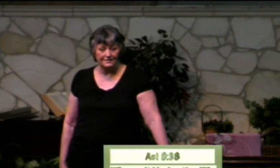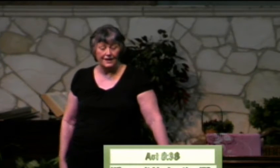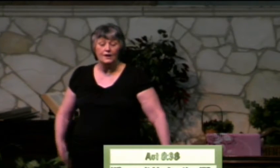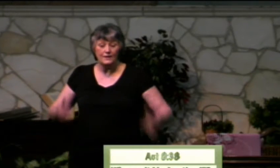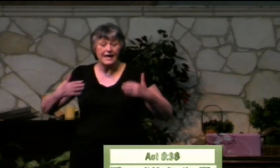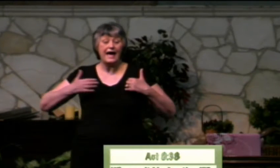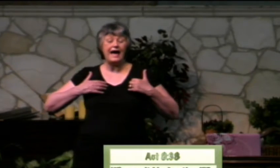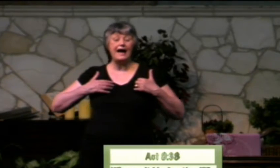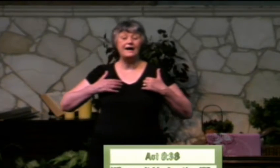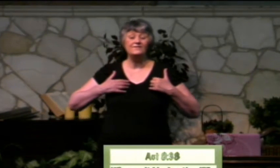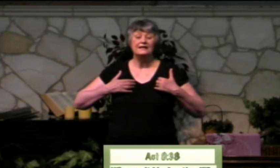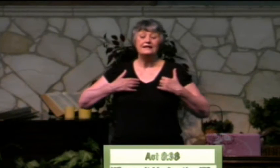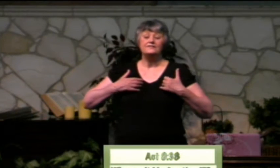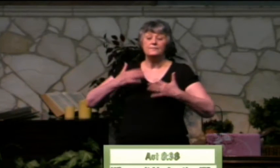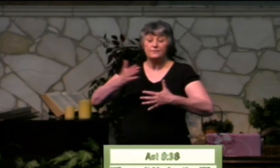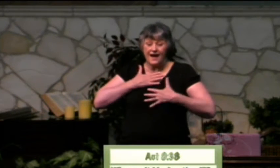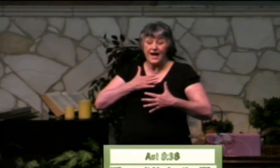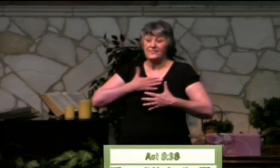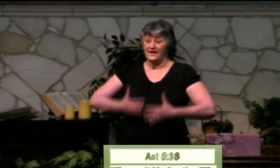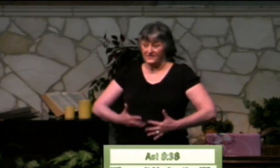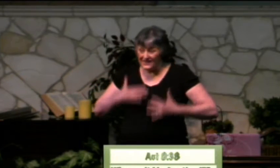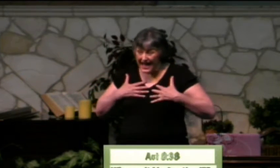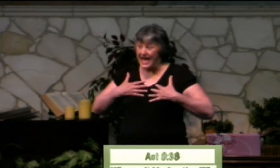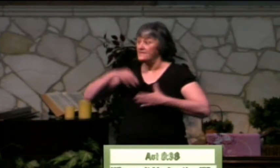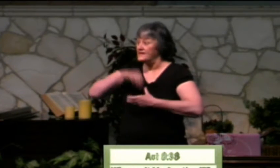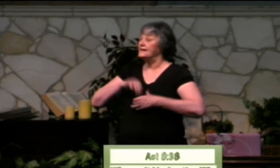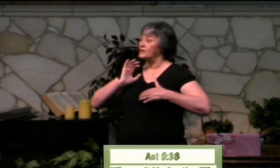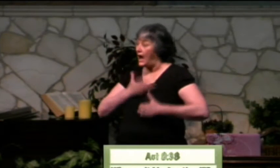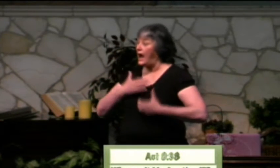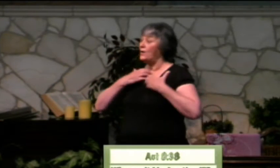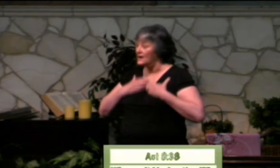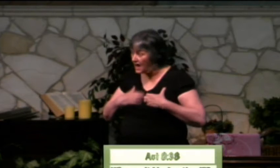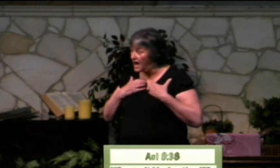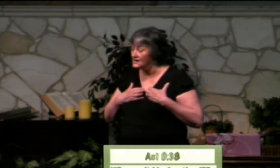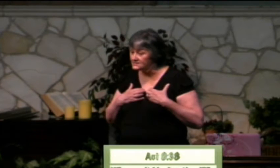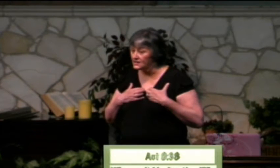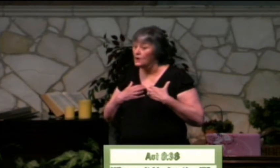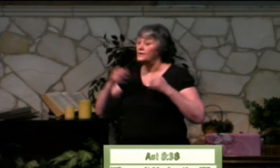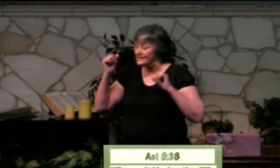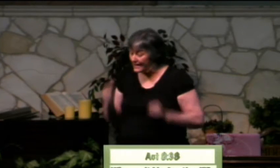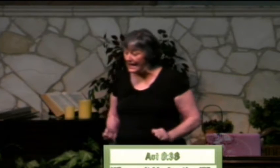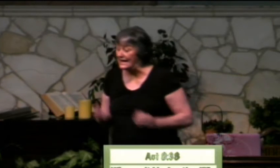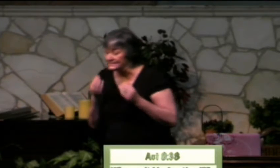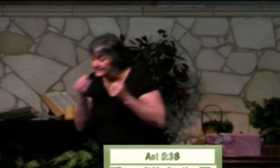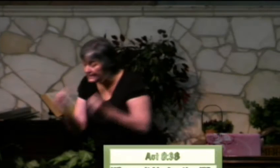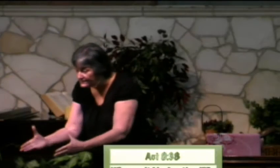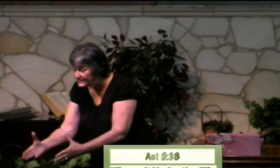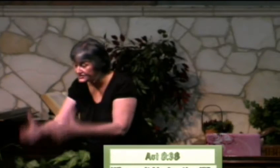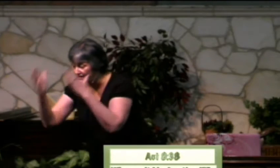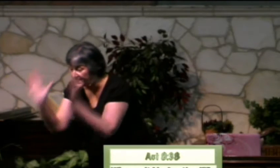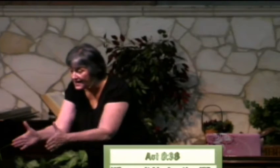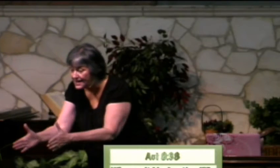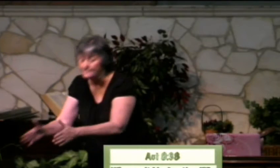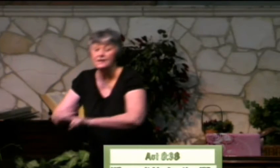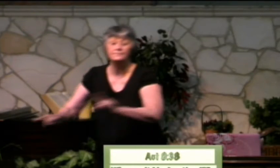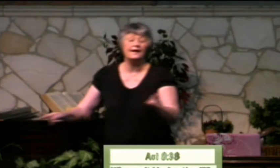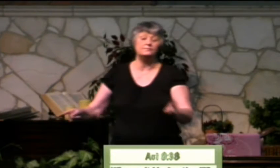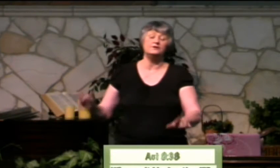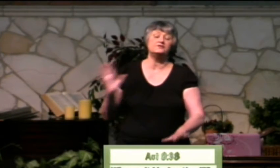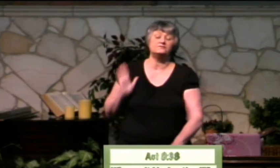We have the breath of life in our lungs. We can give it to them, but we just,